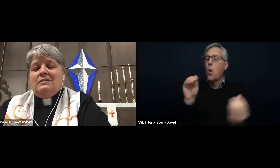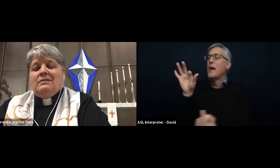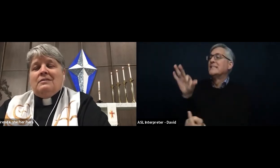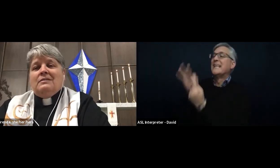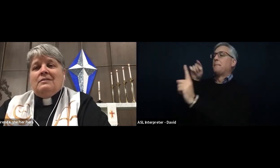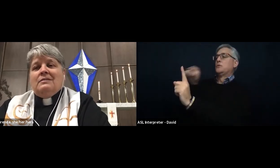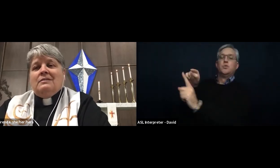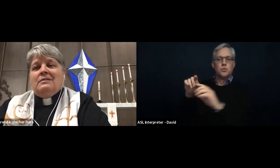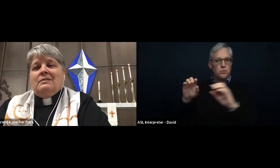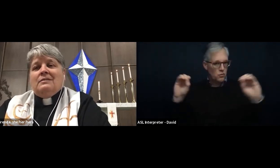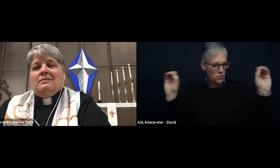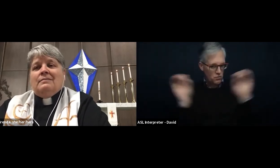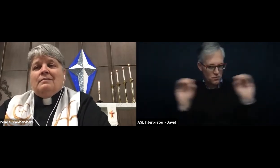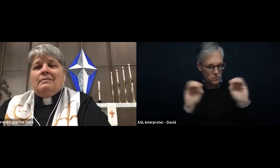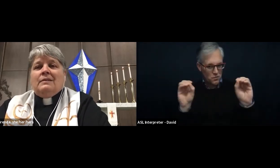this?